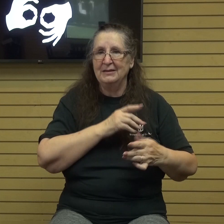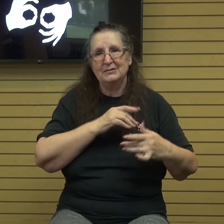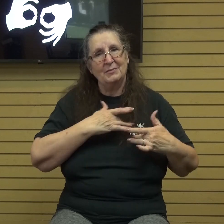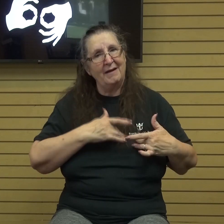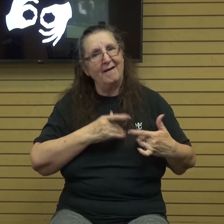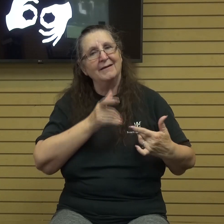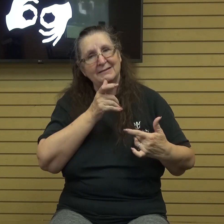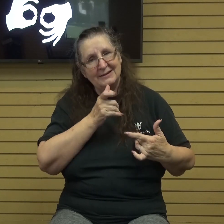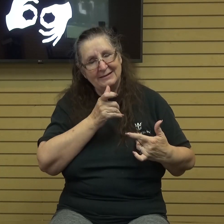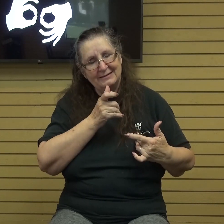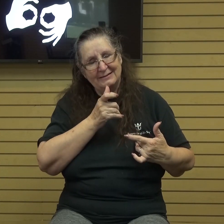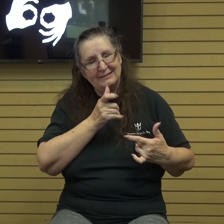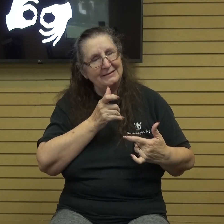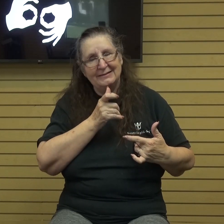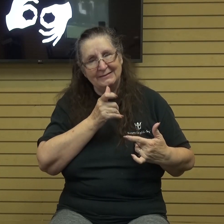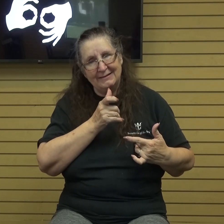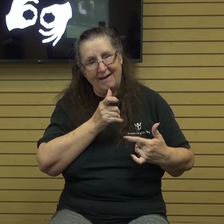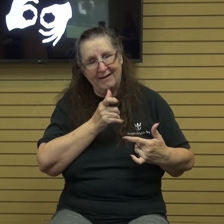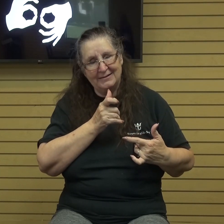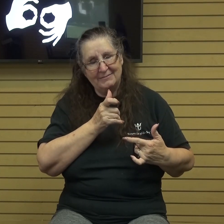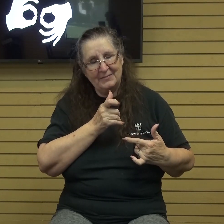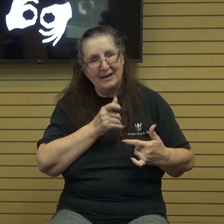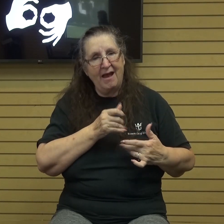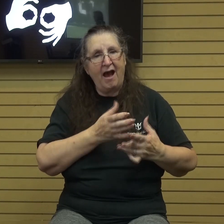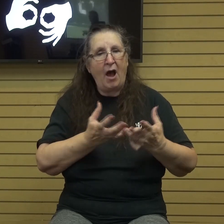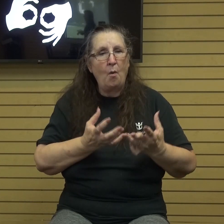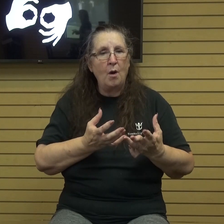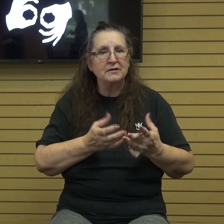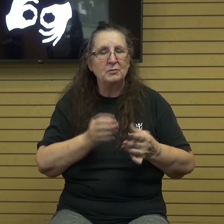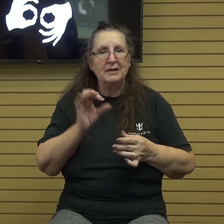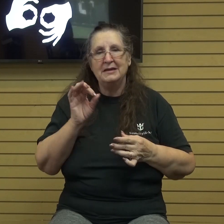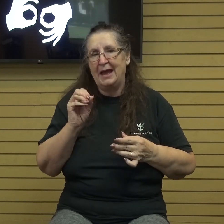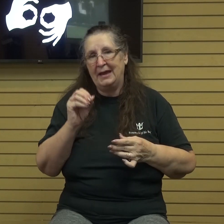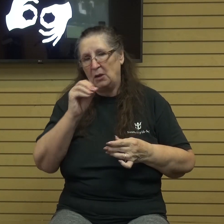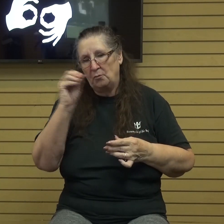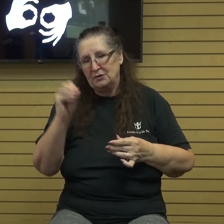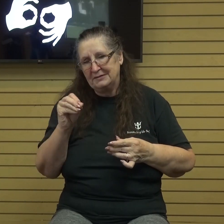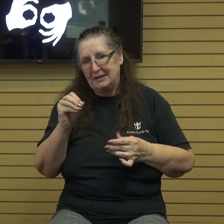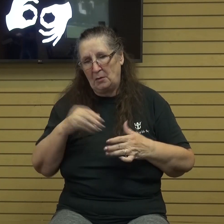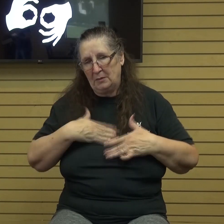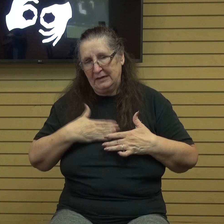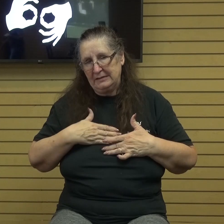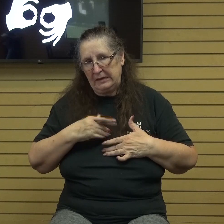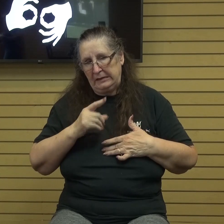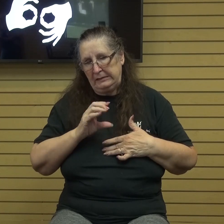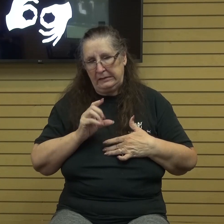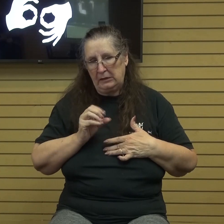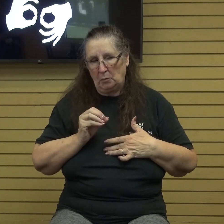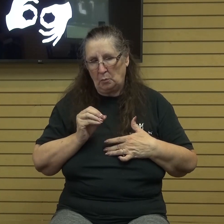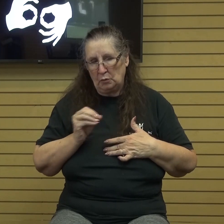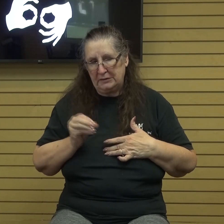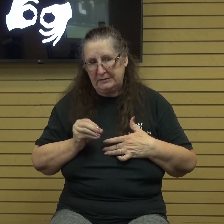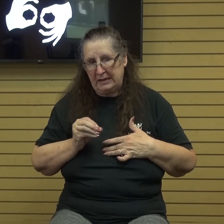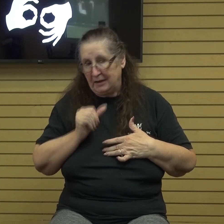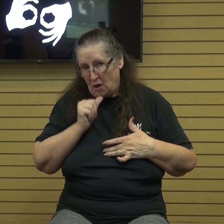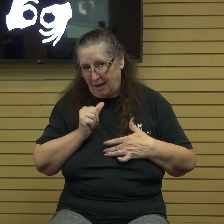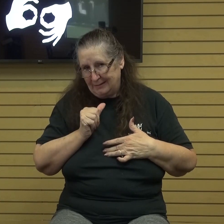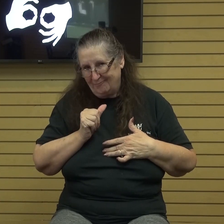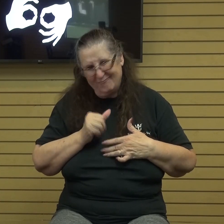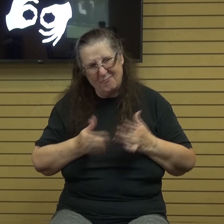doesn't. But I want to be 90% pleasing to the Lord and maybe only 10%, even though that's probably not the ratio. But